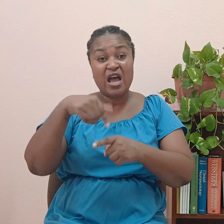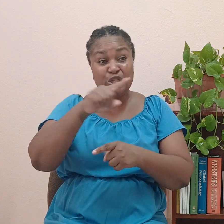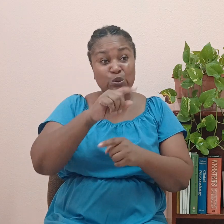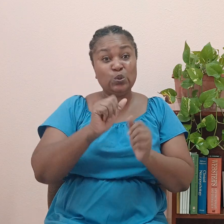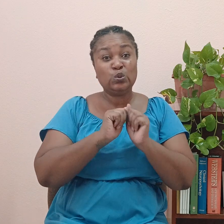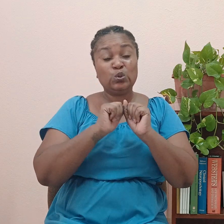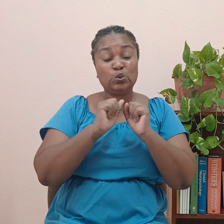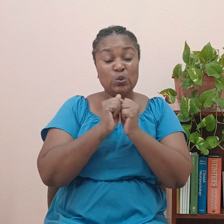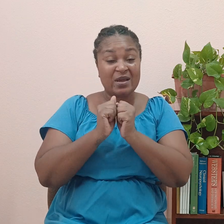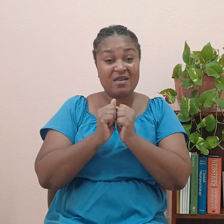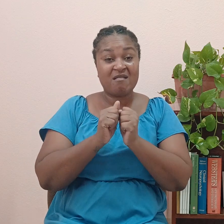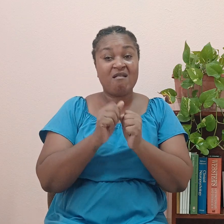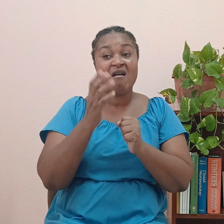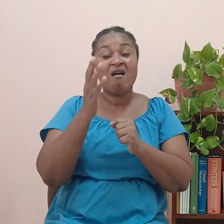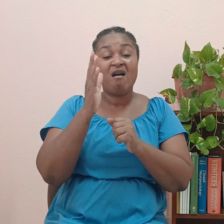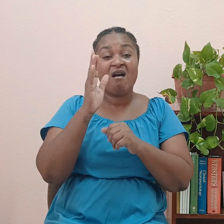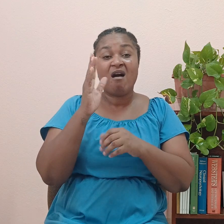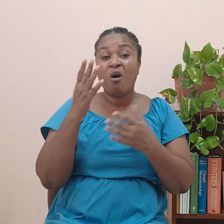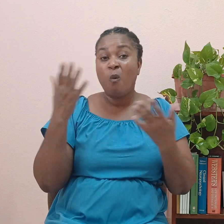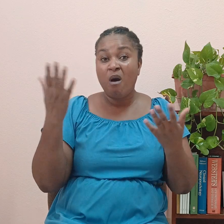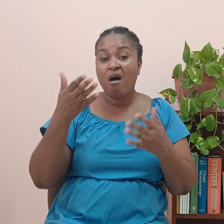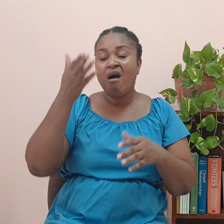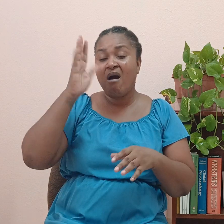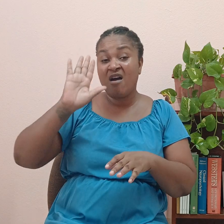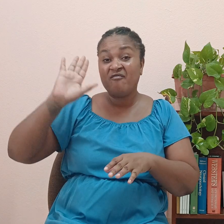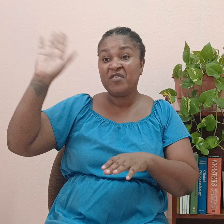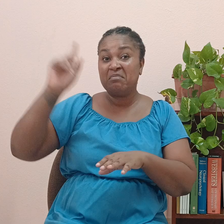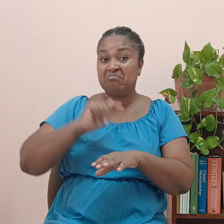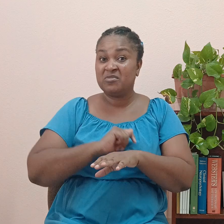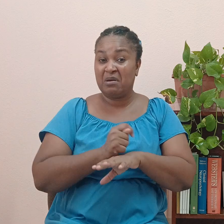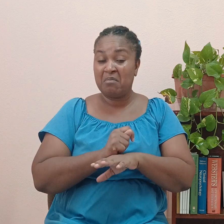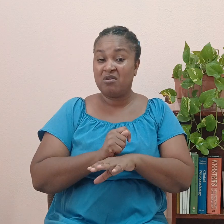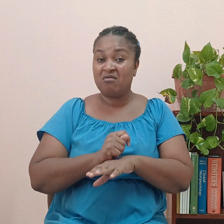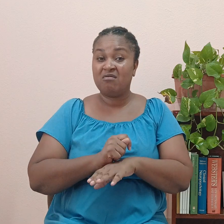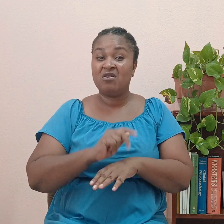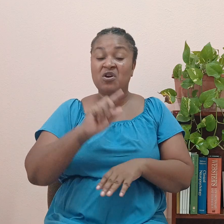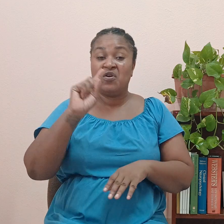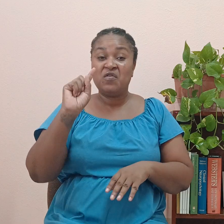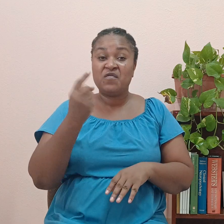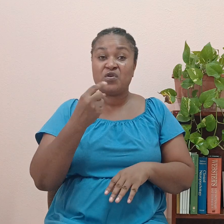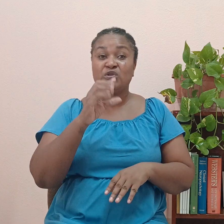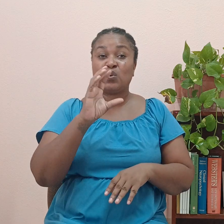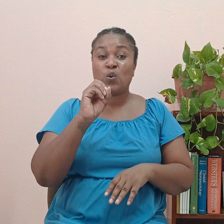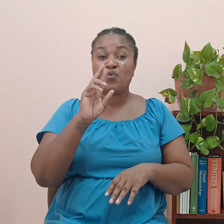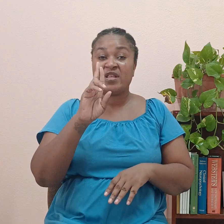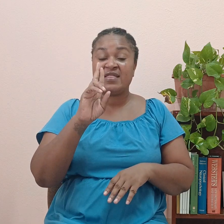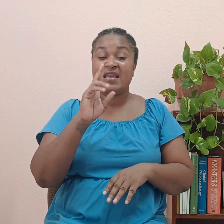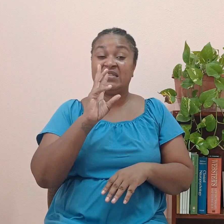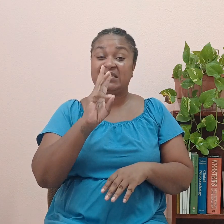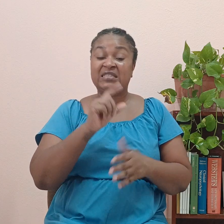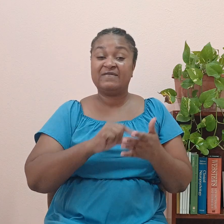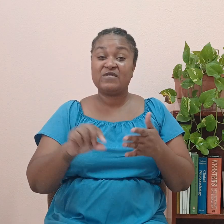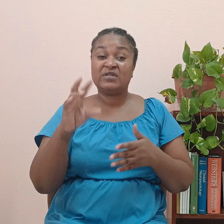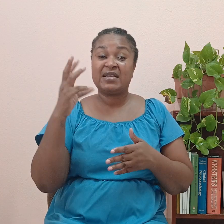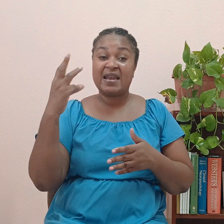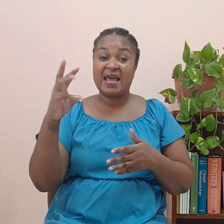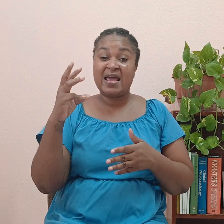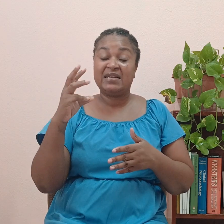And 1 Corinthians chapter 6, verses 19 to 20. Do you